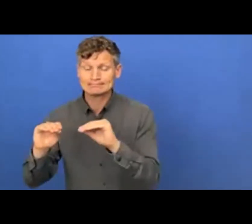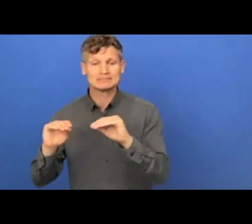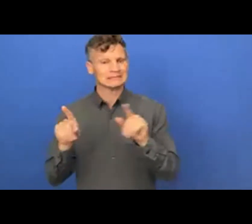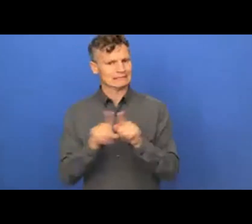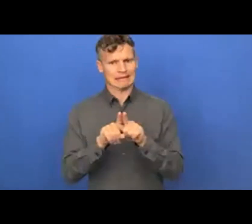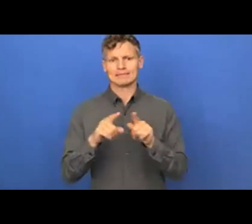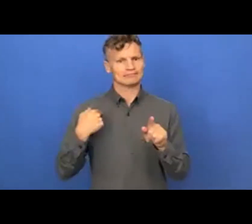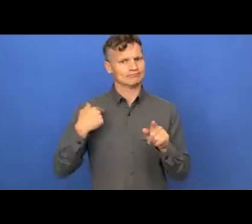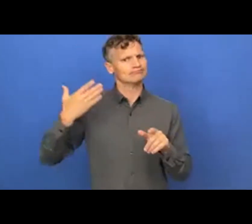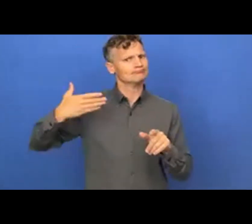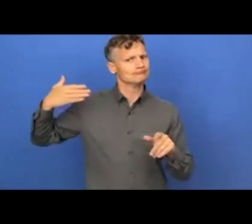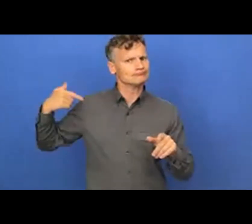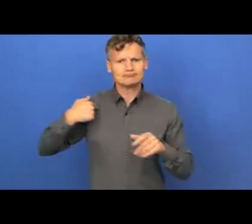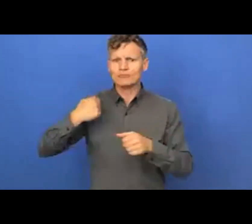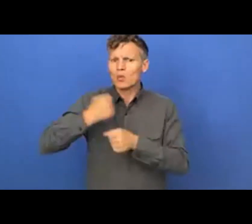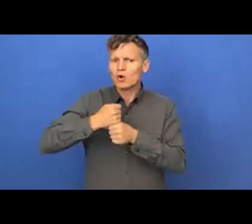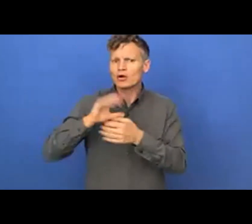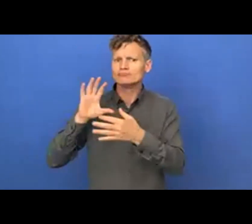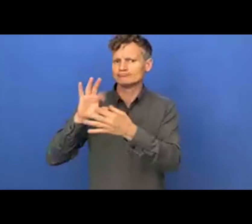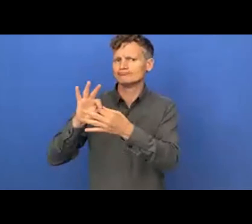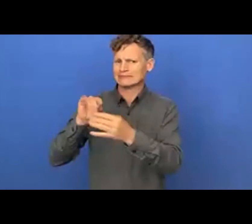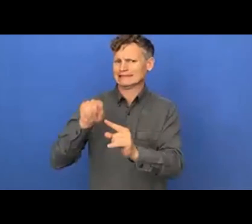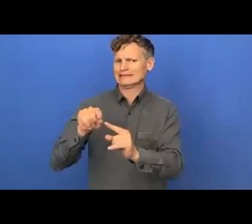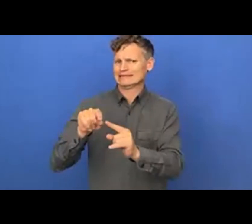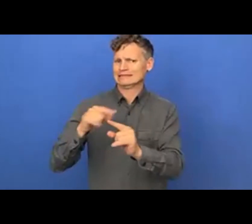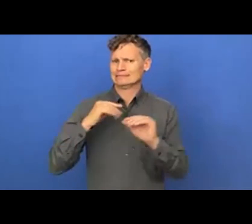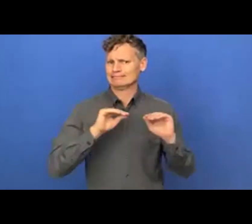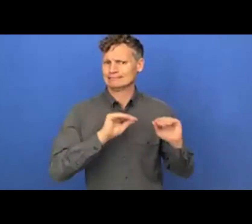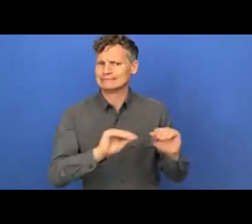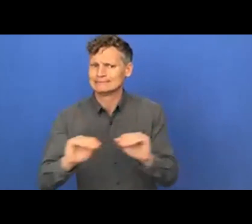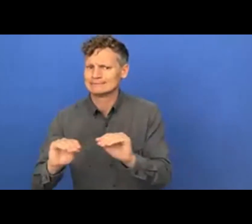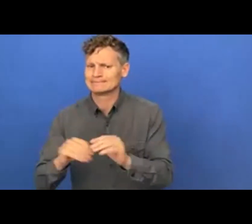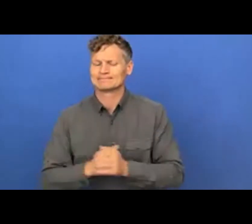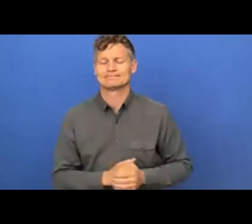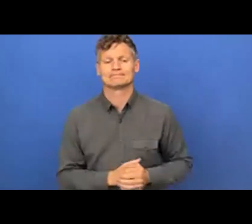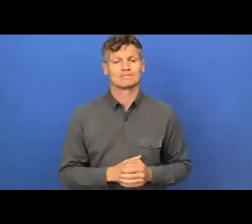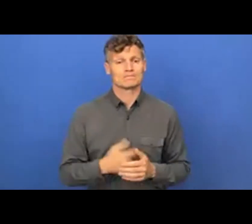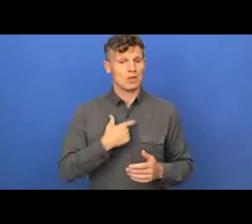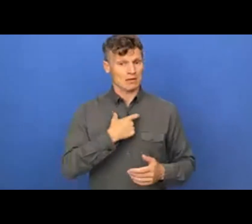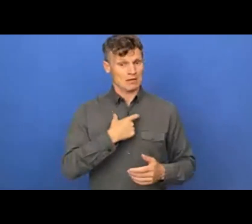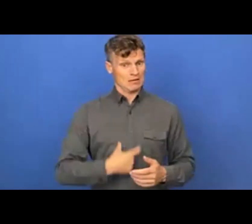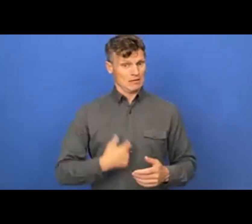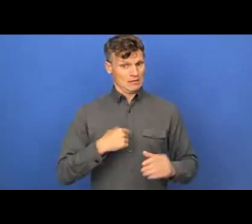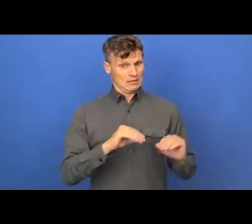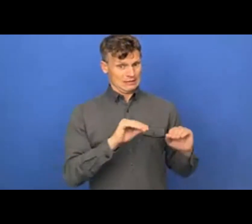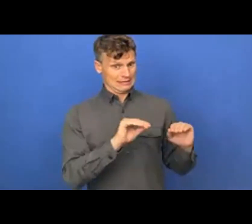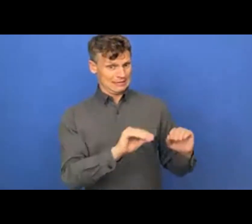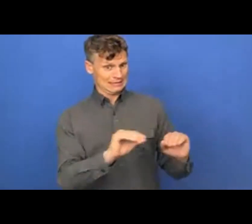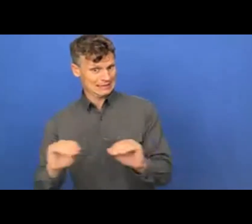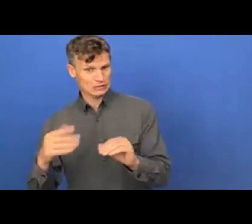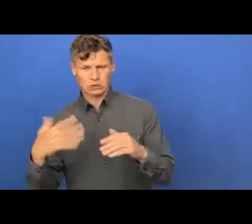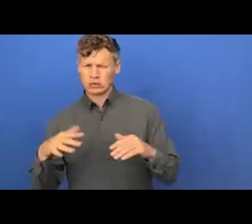subject. And the role of teachers is of fundamental importance in